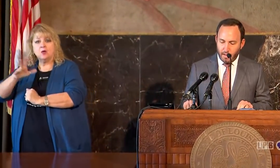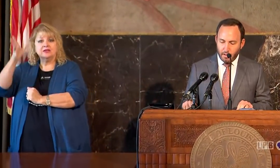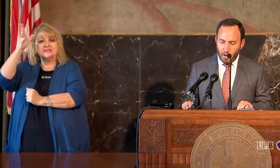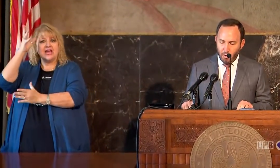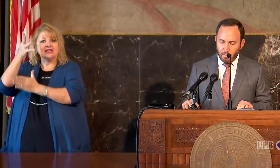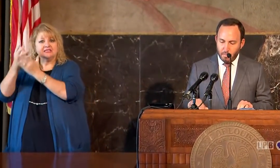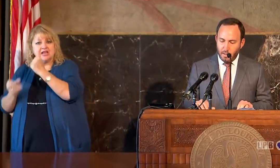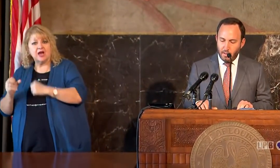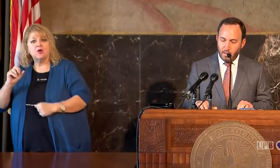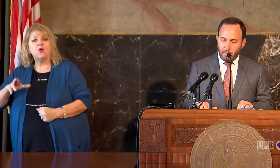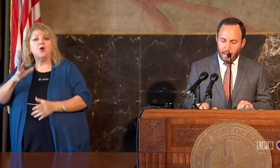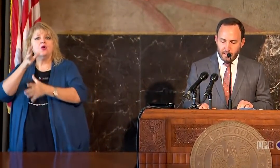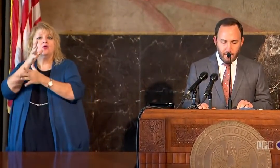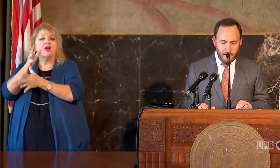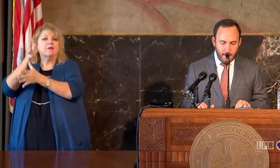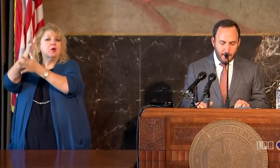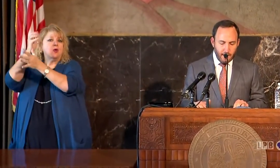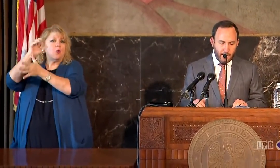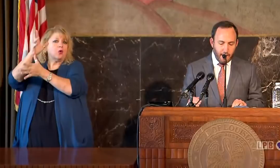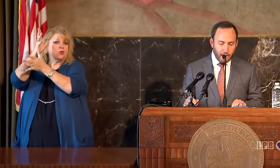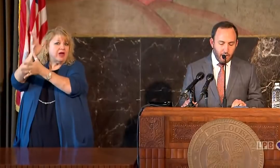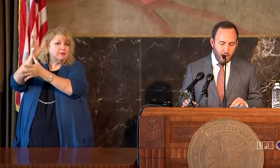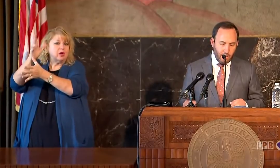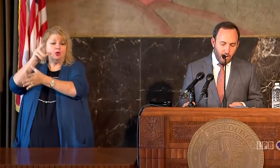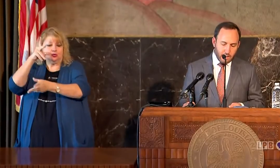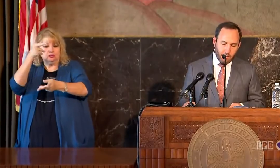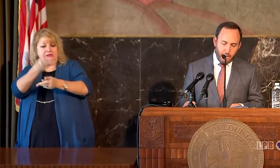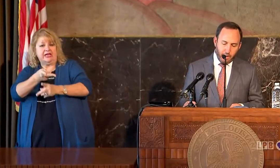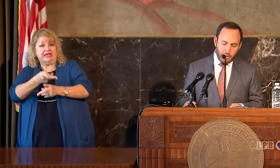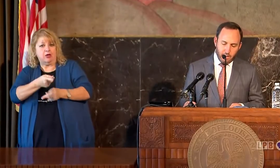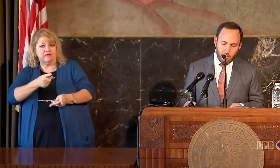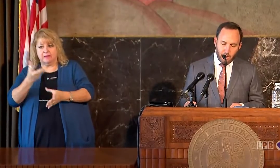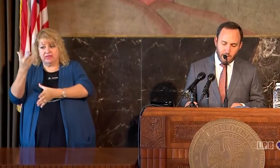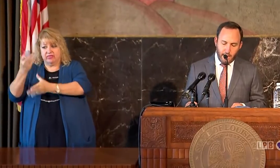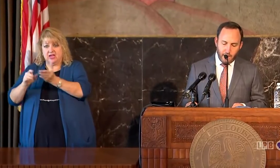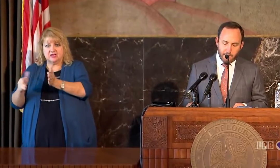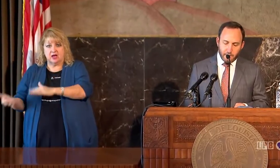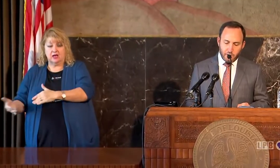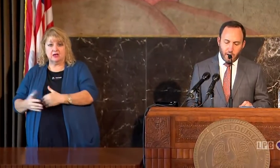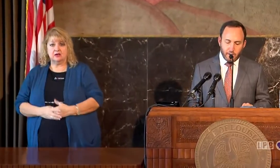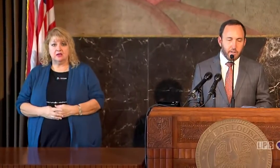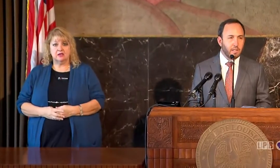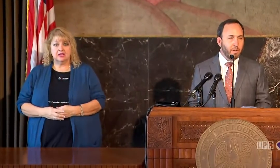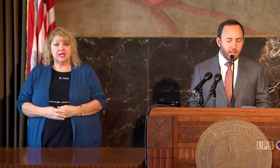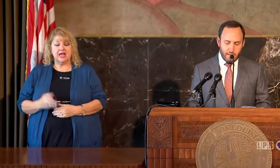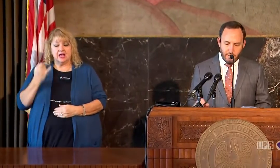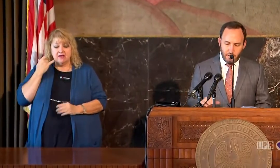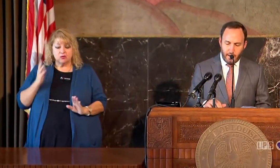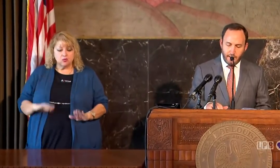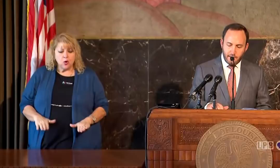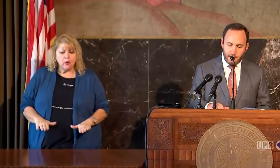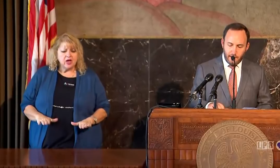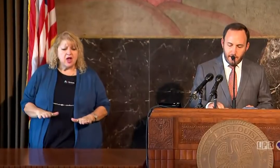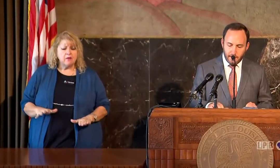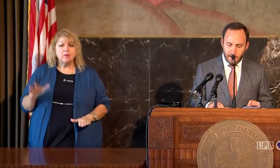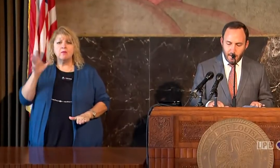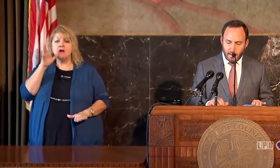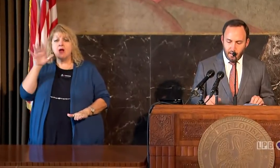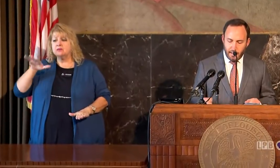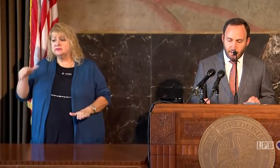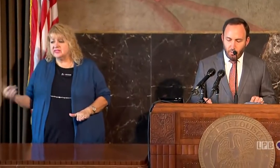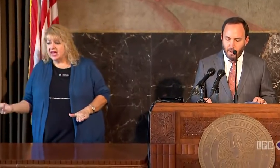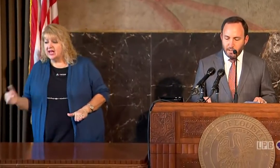who provided their home basic needs and care. Loss of a parent is among the adverse childhood experiences, or